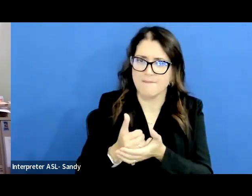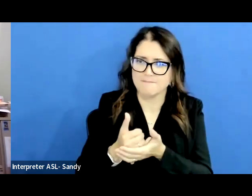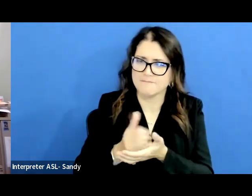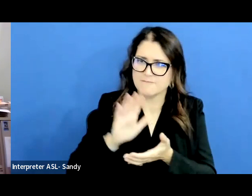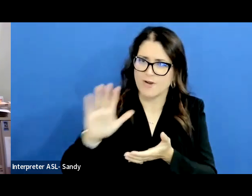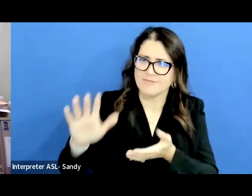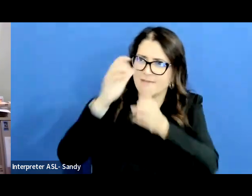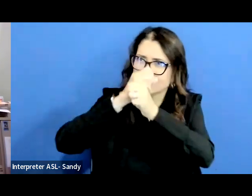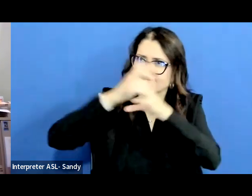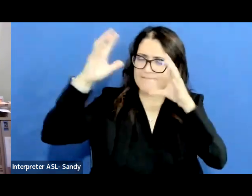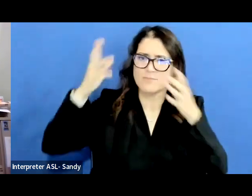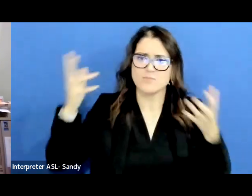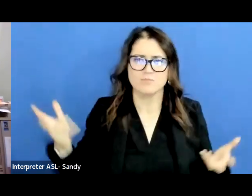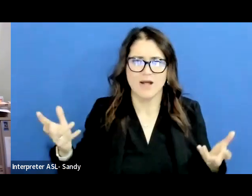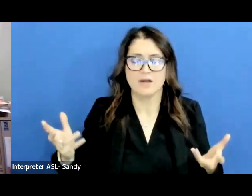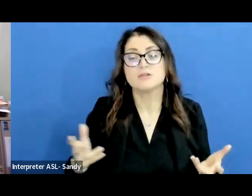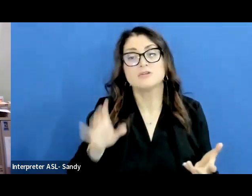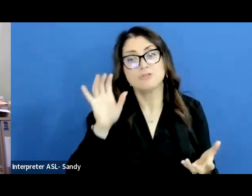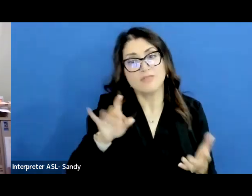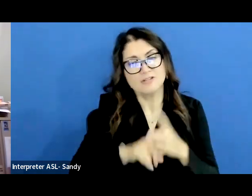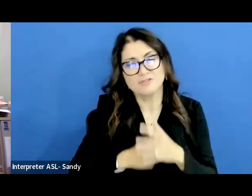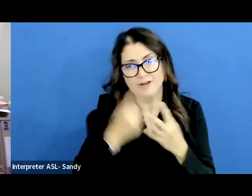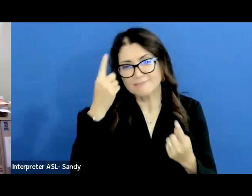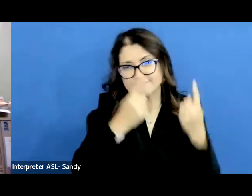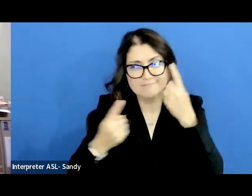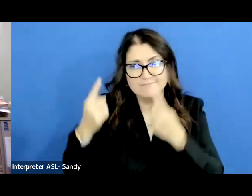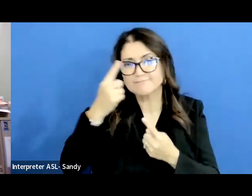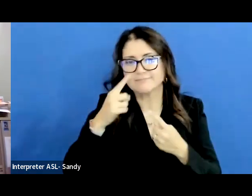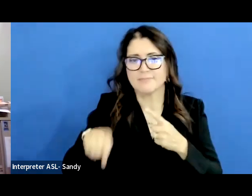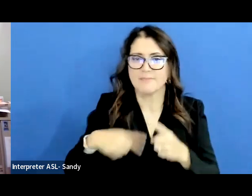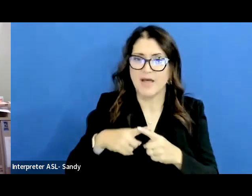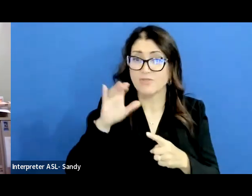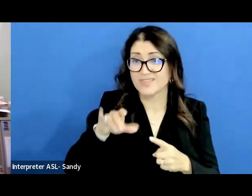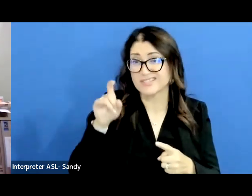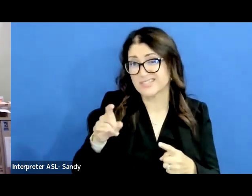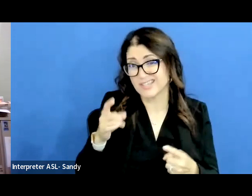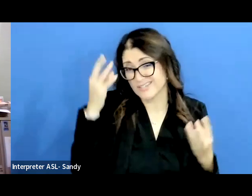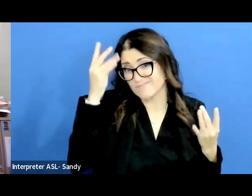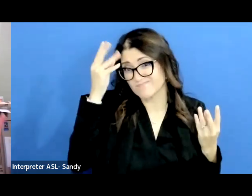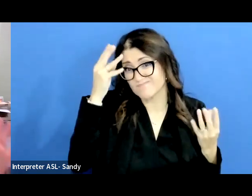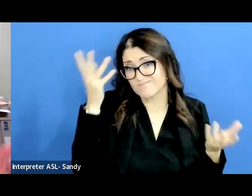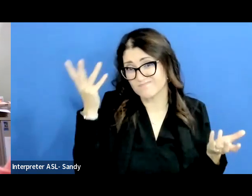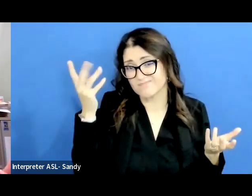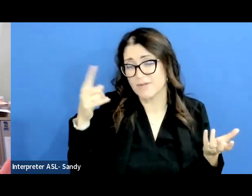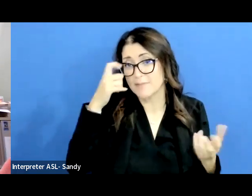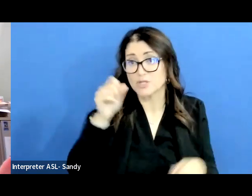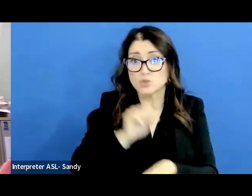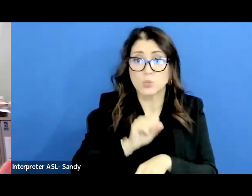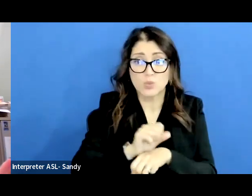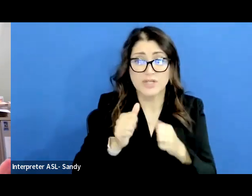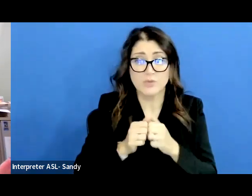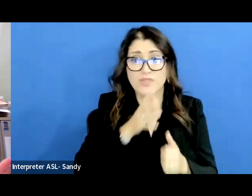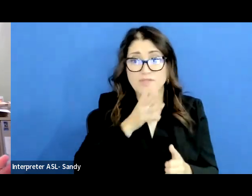you start thinking about this, are some things that you need to consider, because in working with farm workers all over the